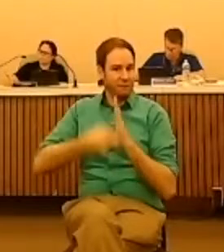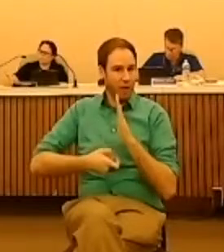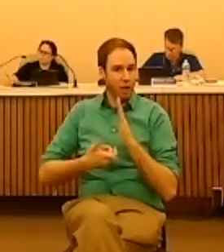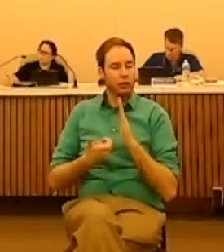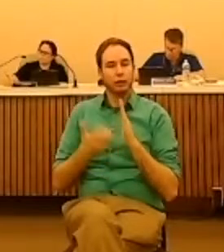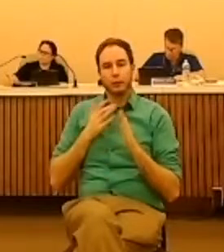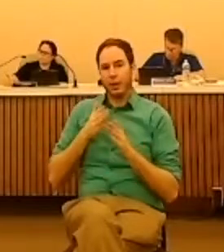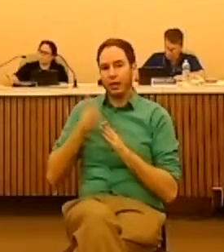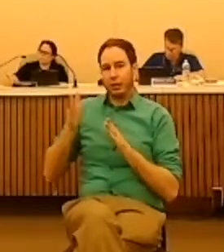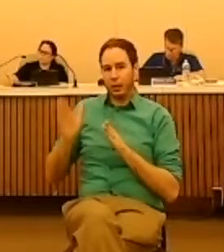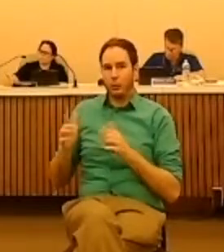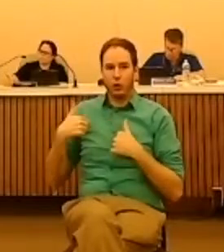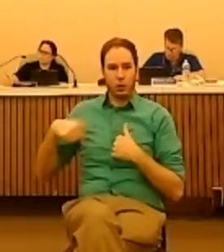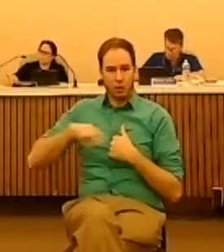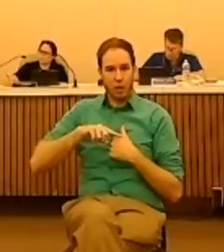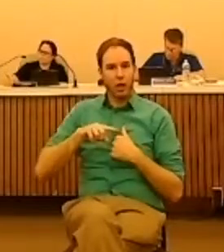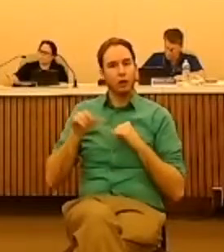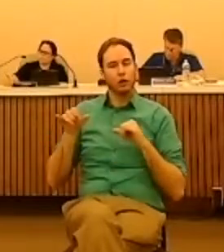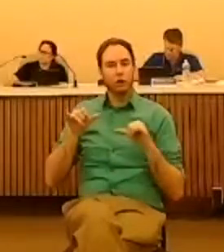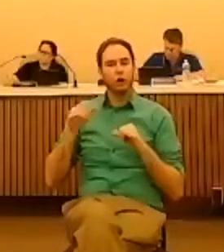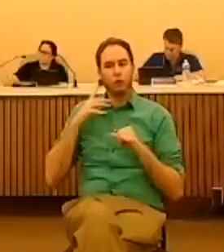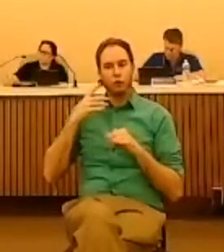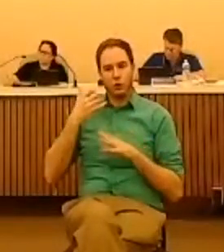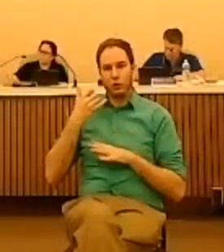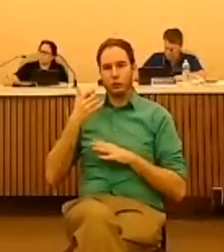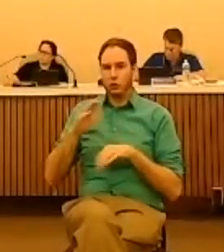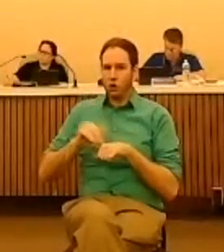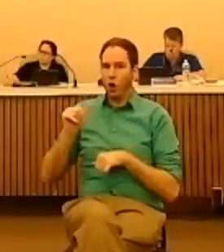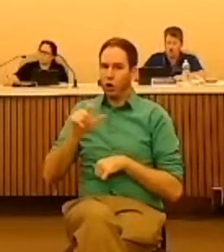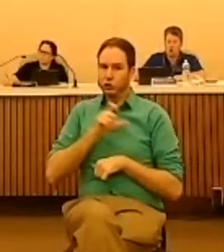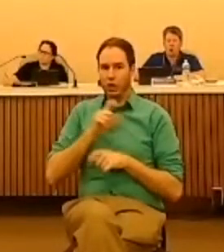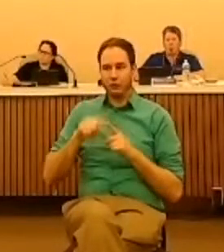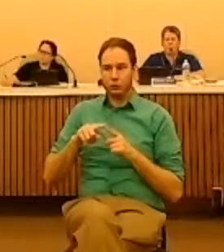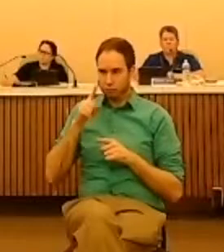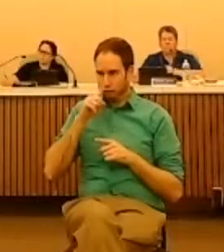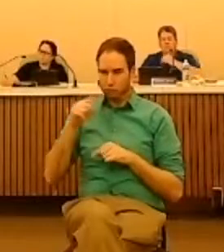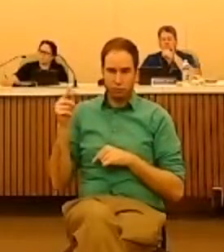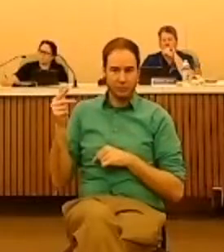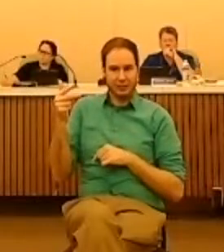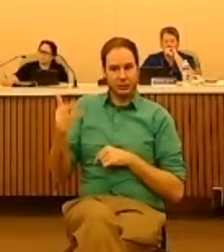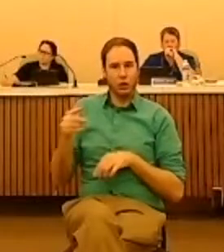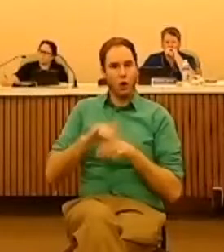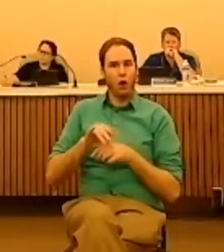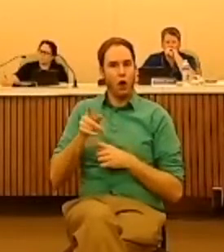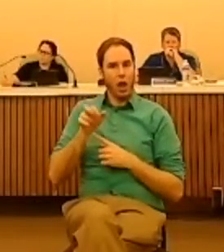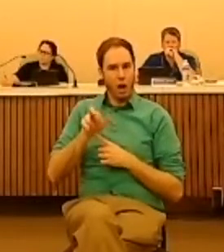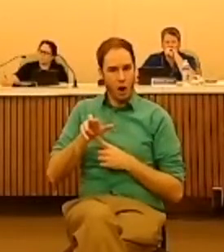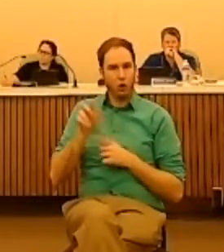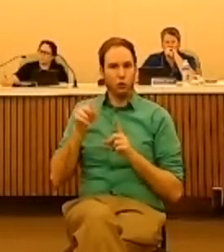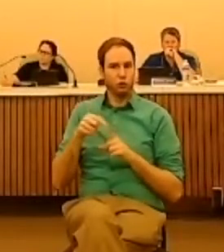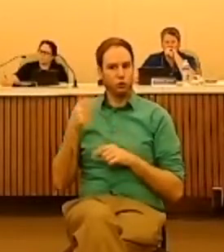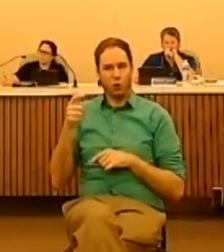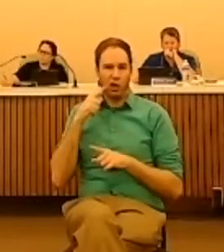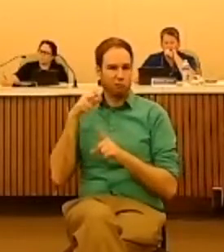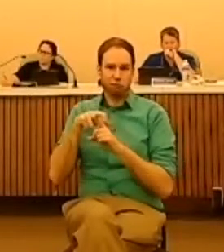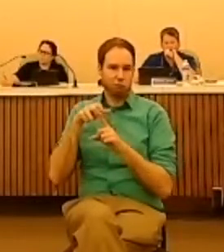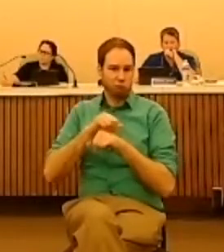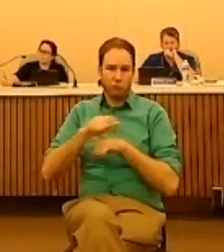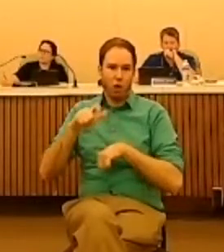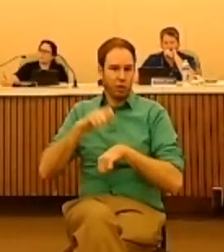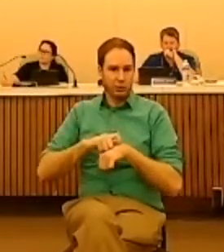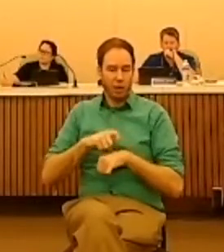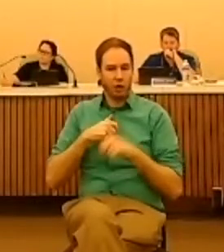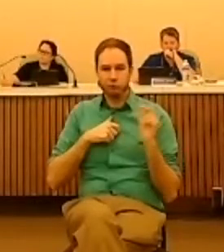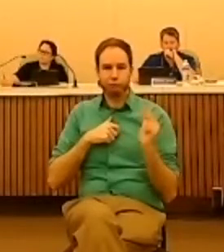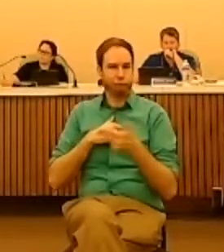My neighbors and myself have called sheriffs quite often. They'll come sit up on Agar and they hit them as they come by or